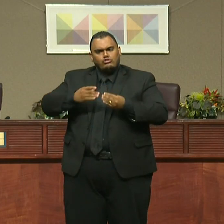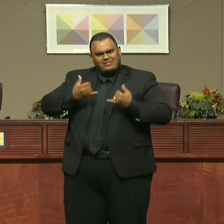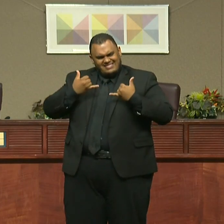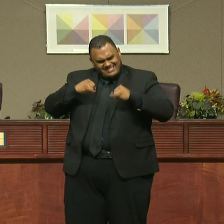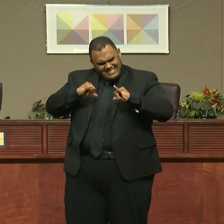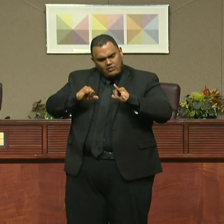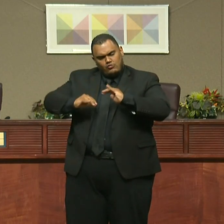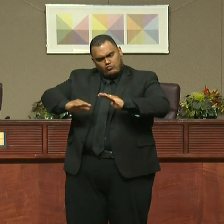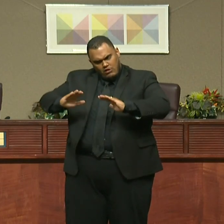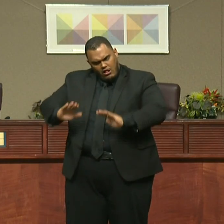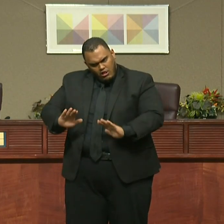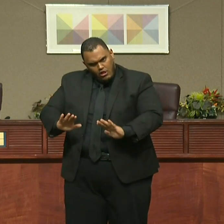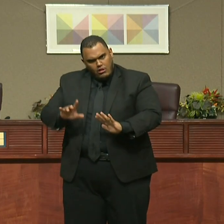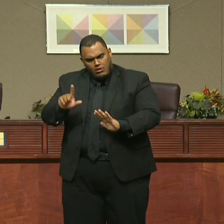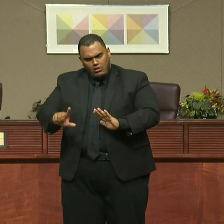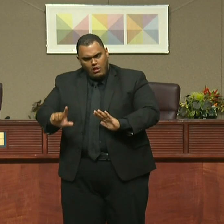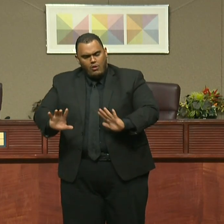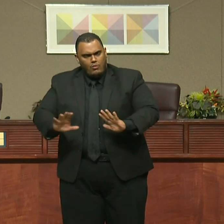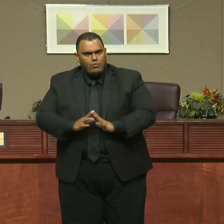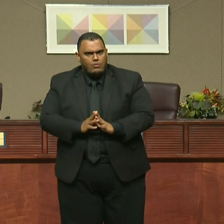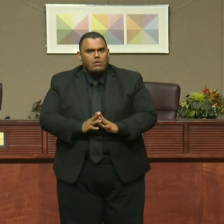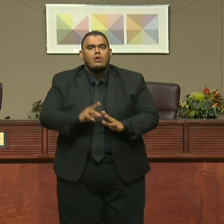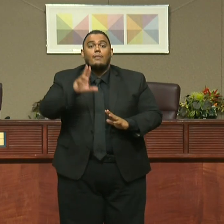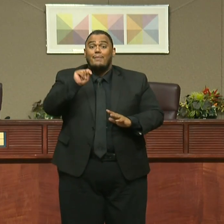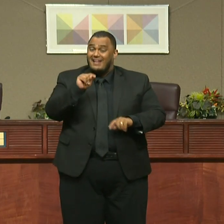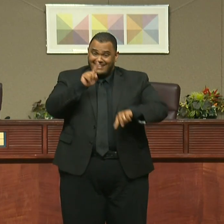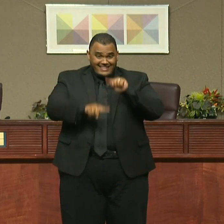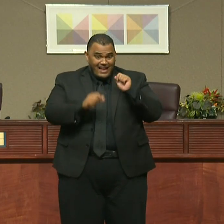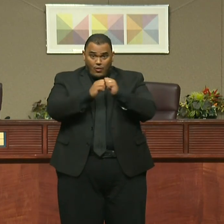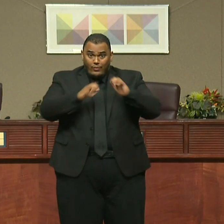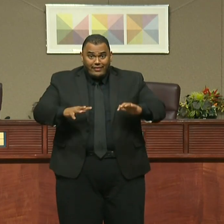our residents buying into what we're doing.